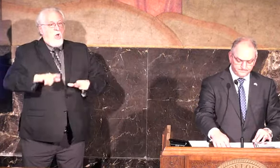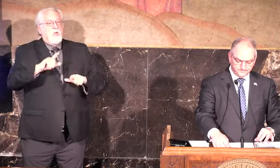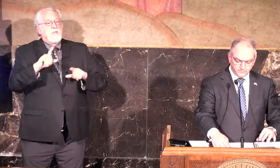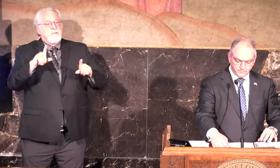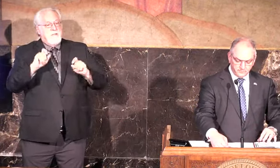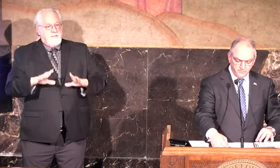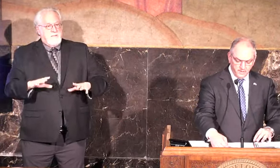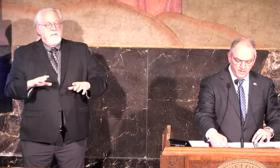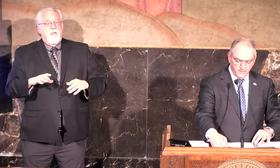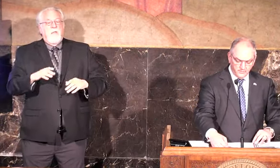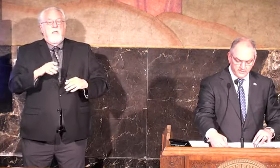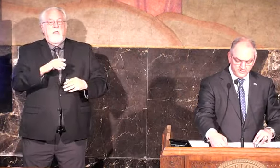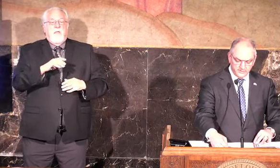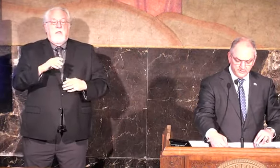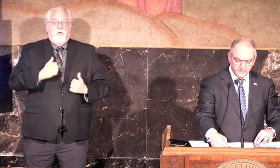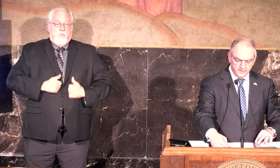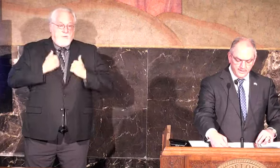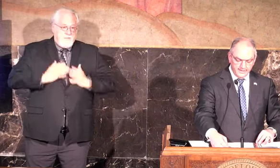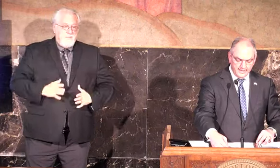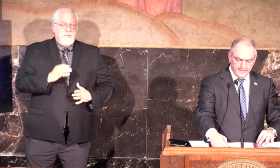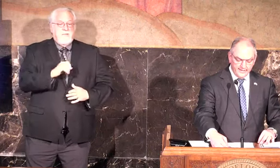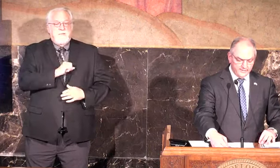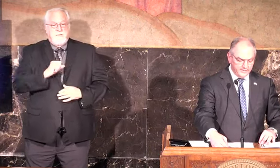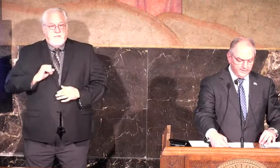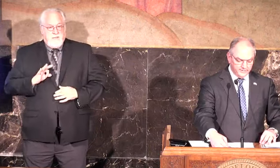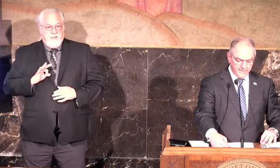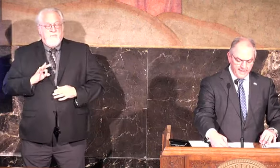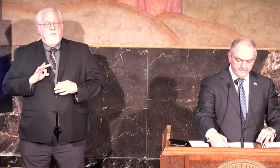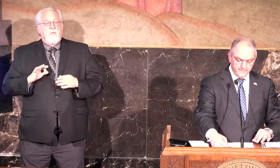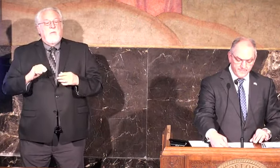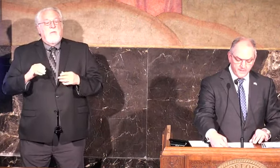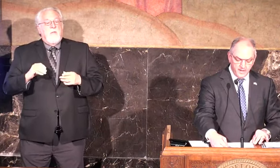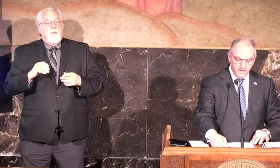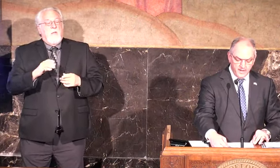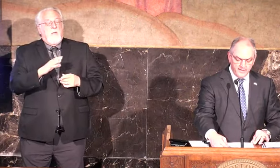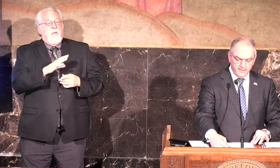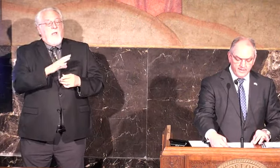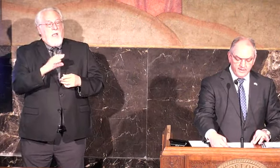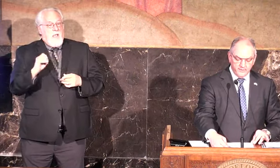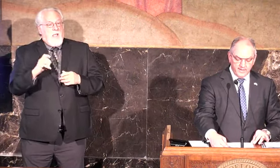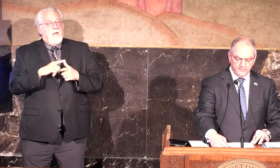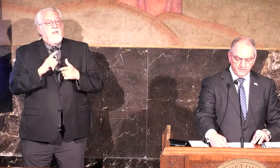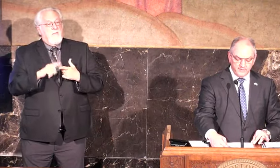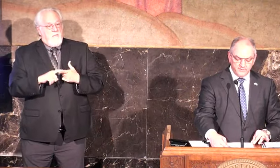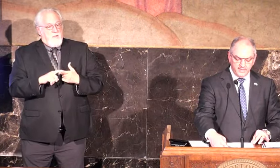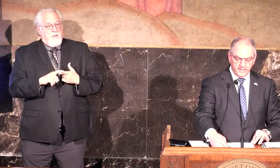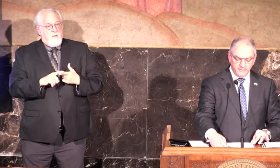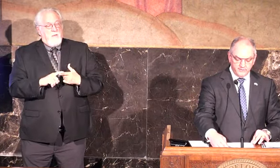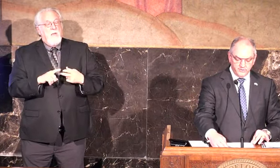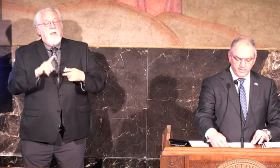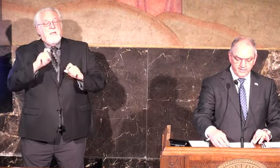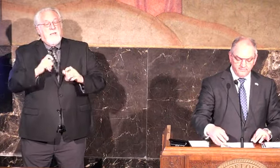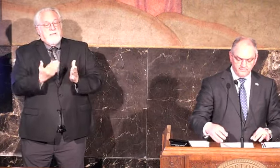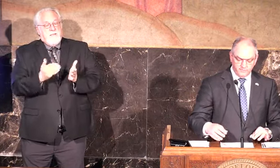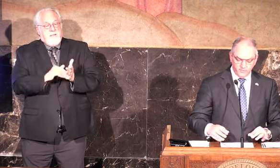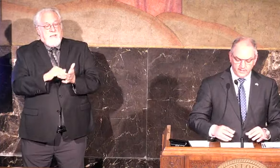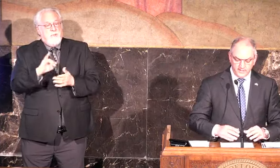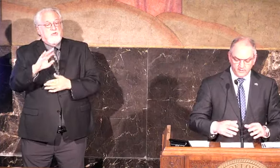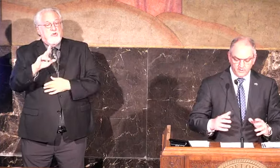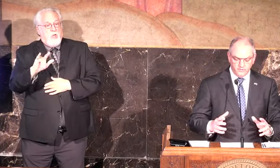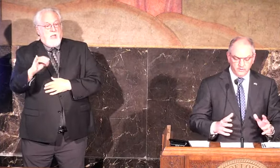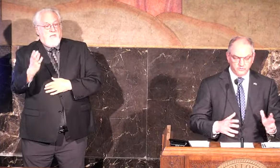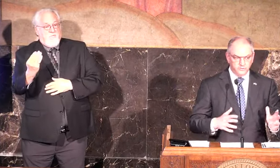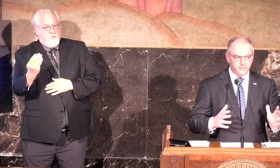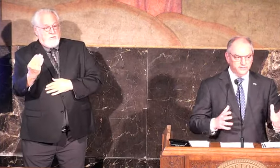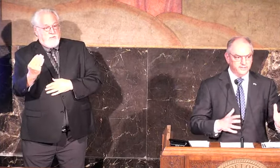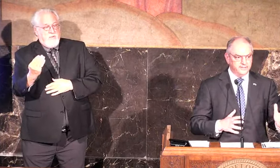their residents and their staff. And then they will have to test again by July 14th